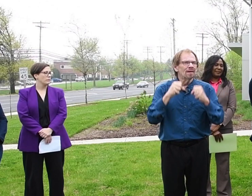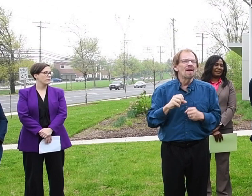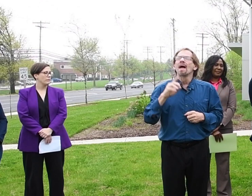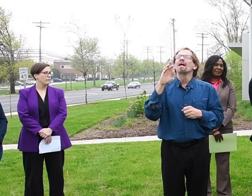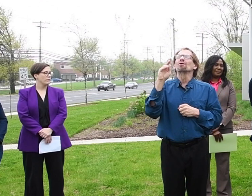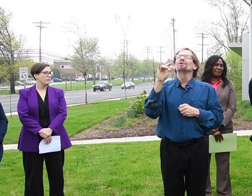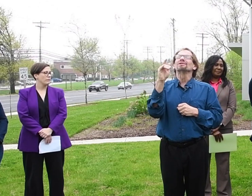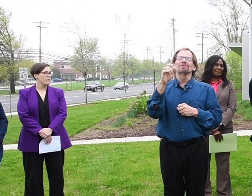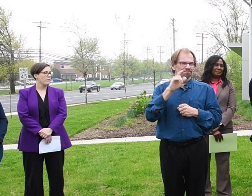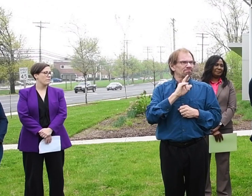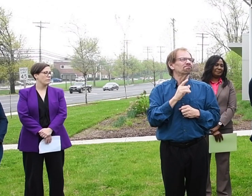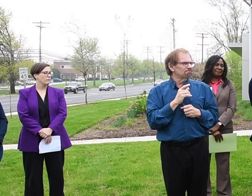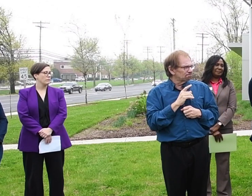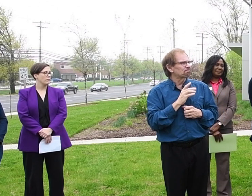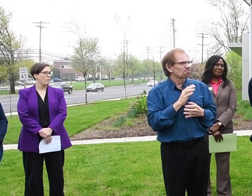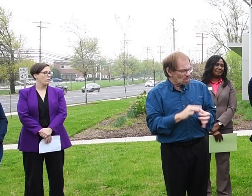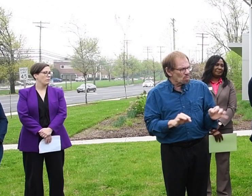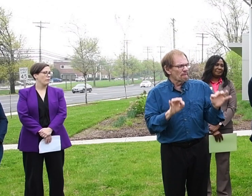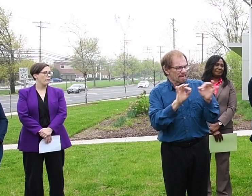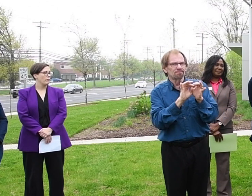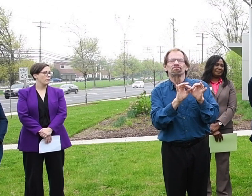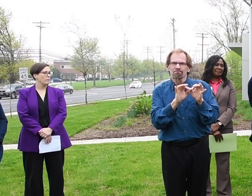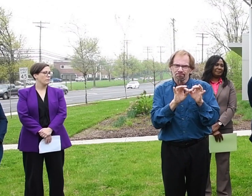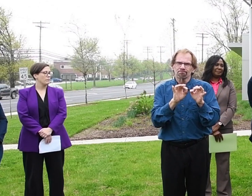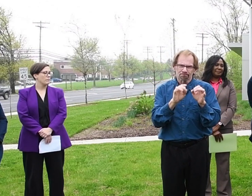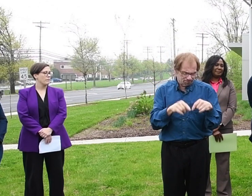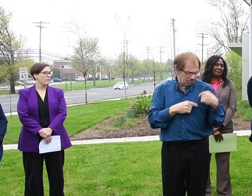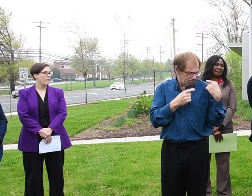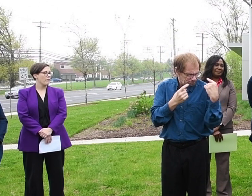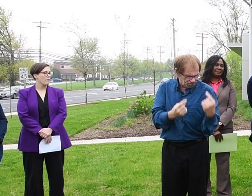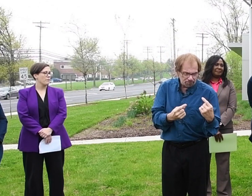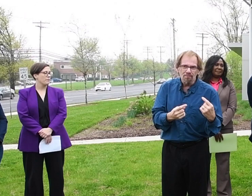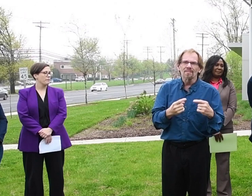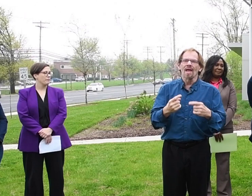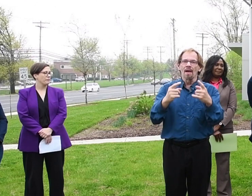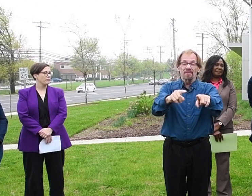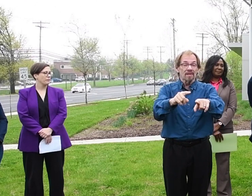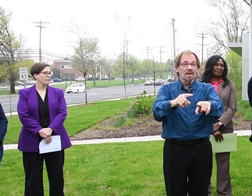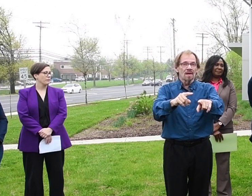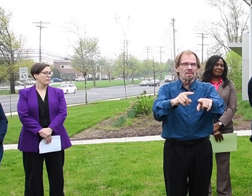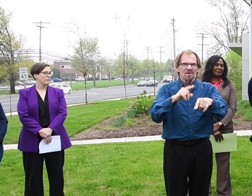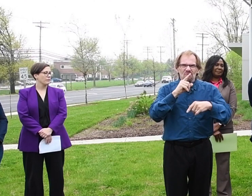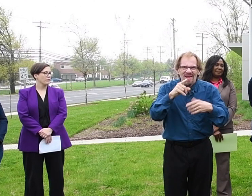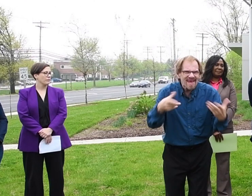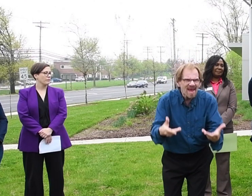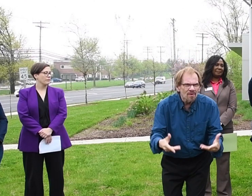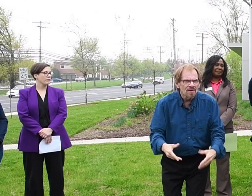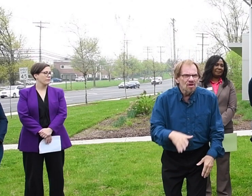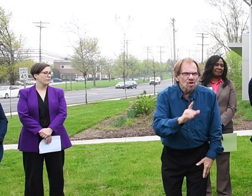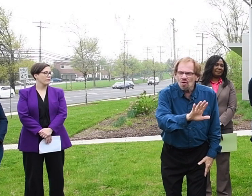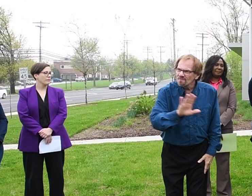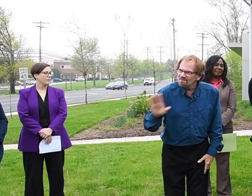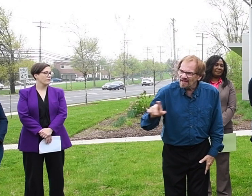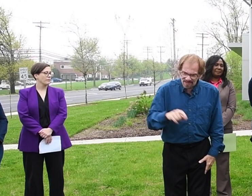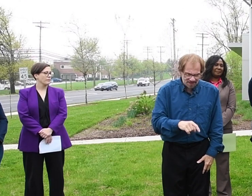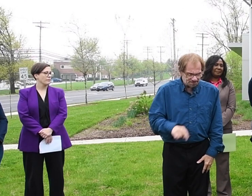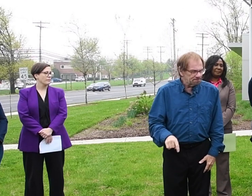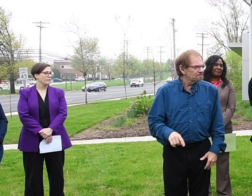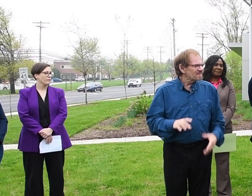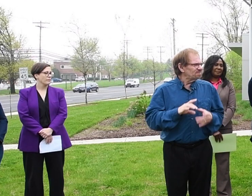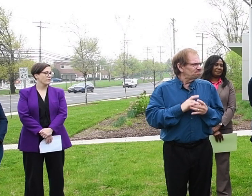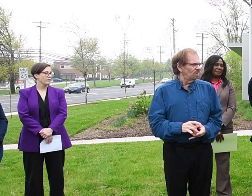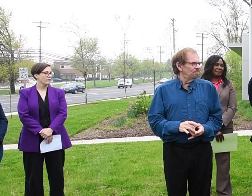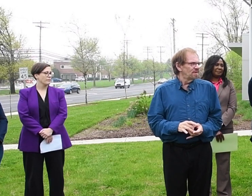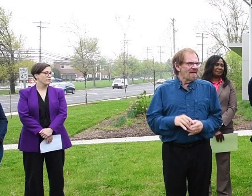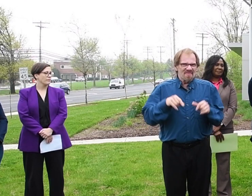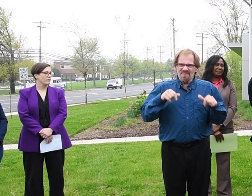It's been a long time coming, but I know it's really here, and this is why. Your feet right now are planted in the heart of what is called the